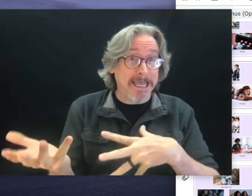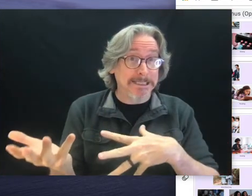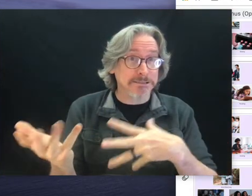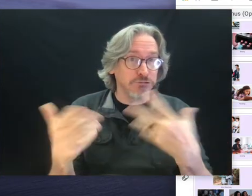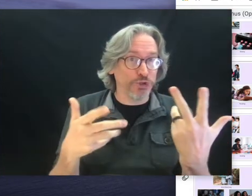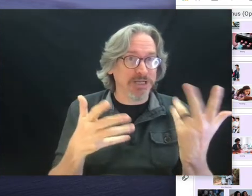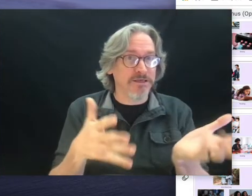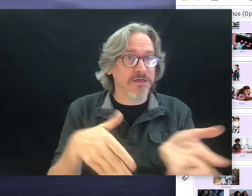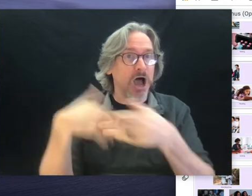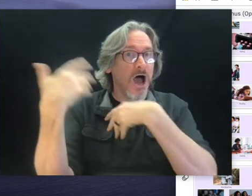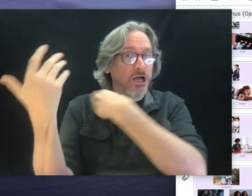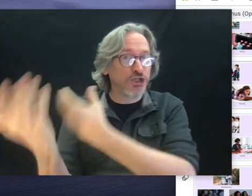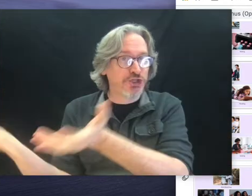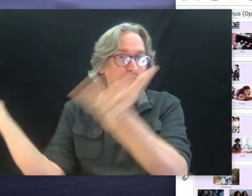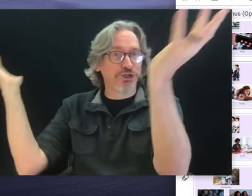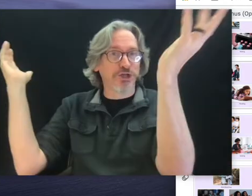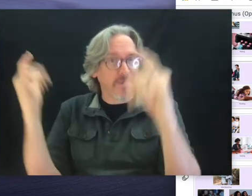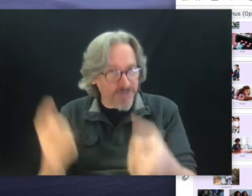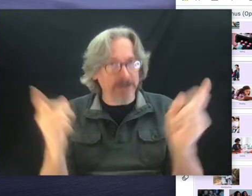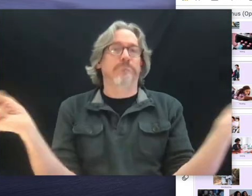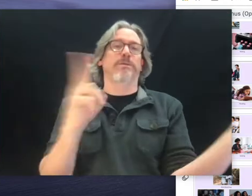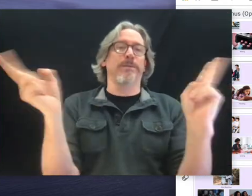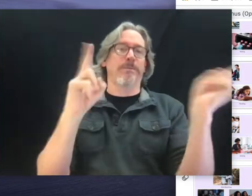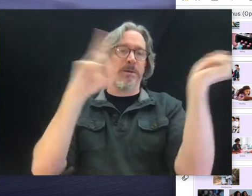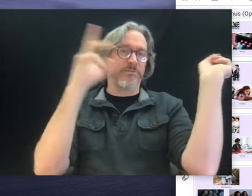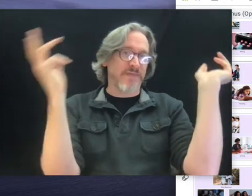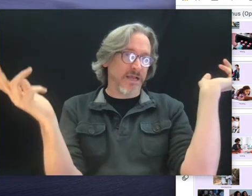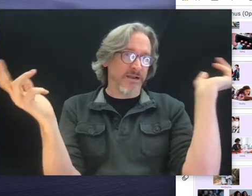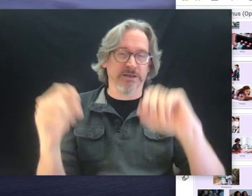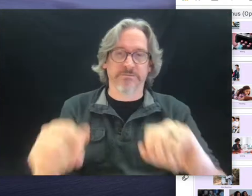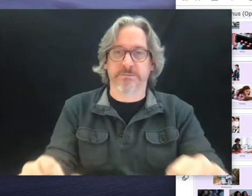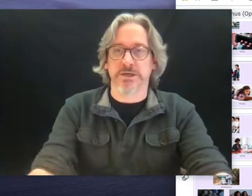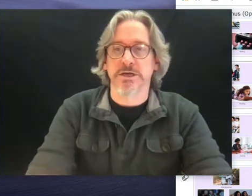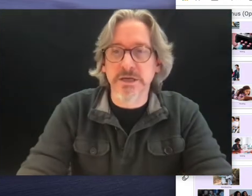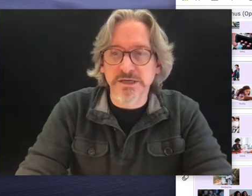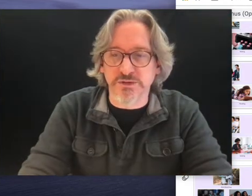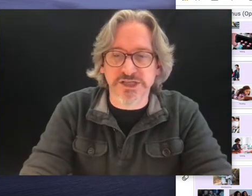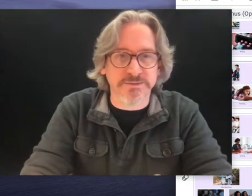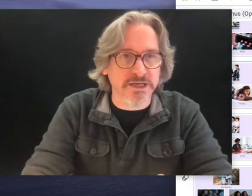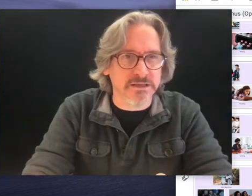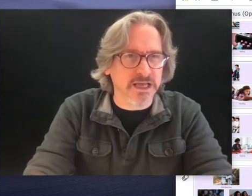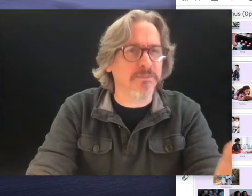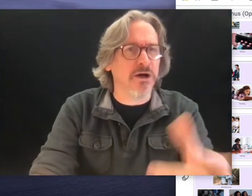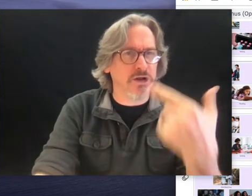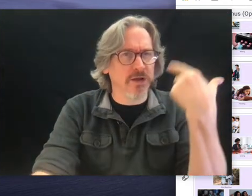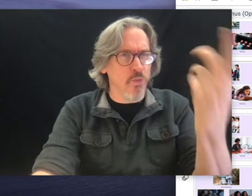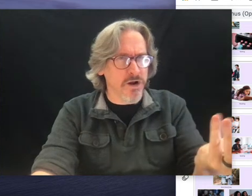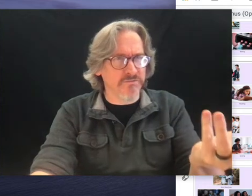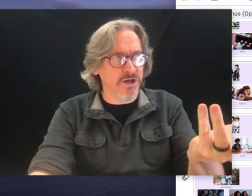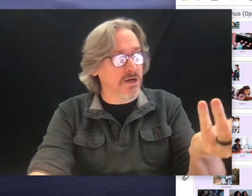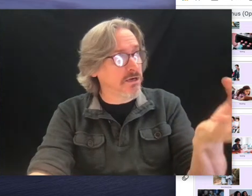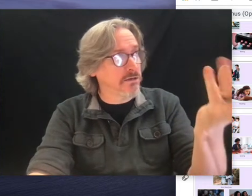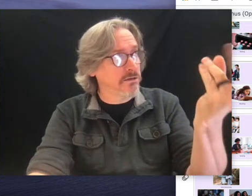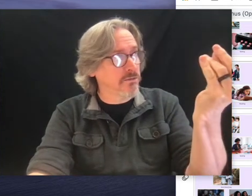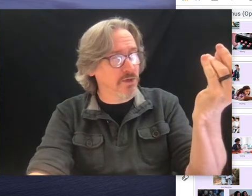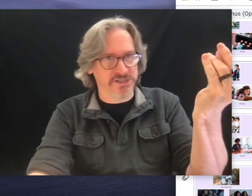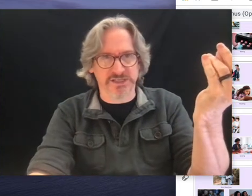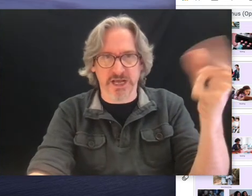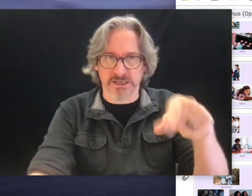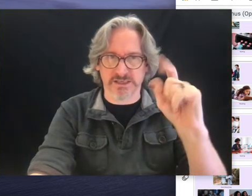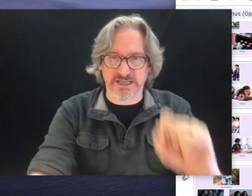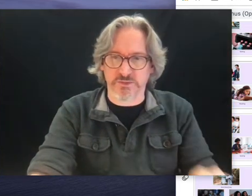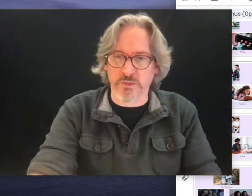shooting the then that kind of thing. So just something to think about in one of the